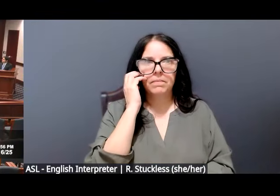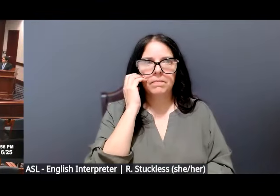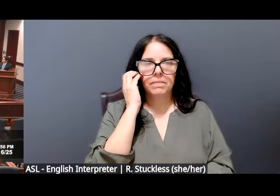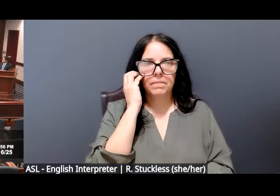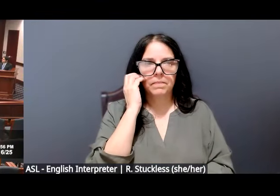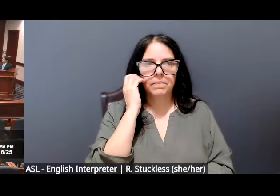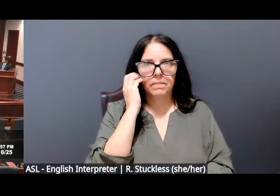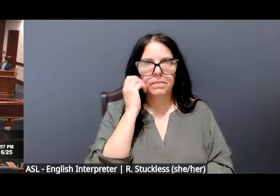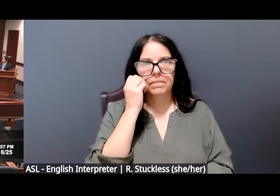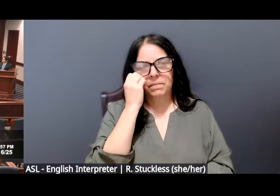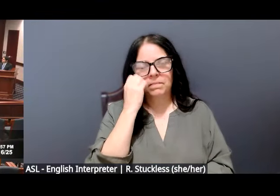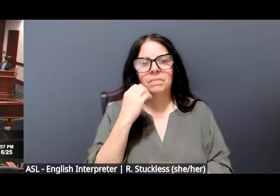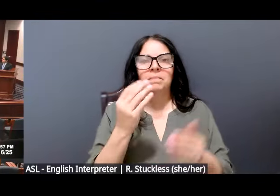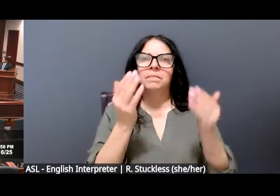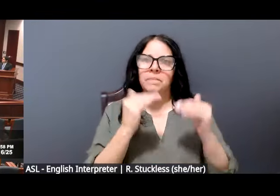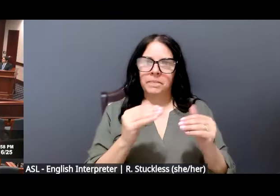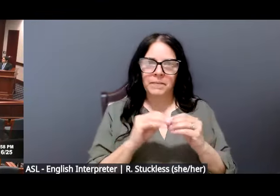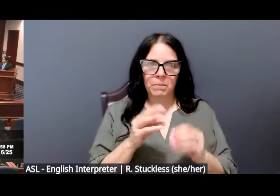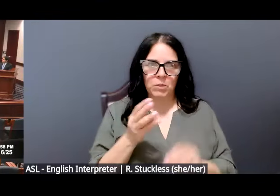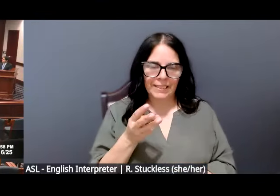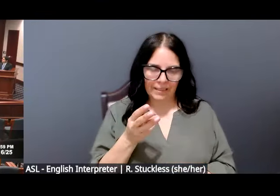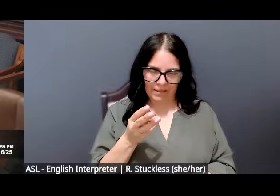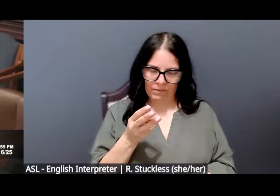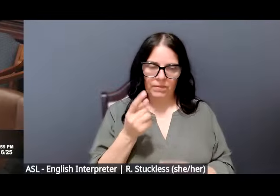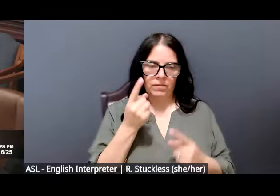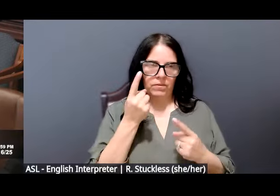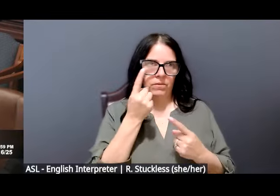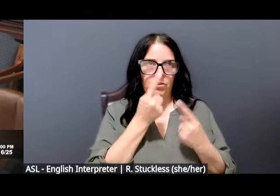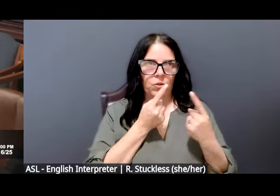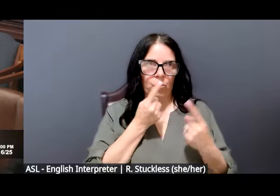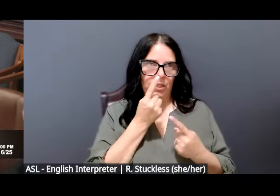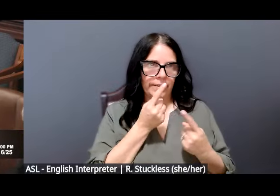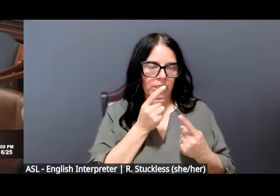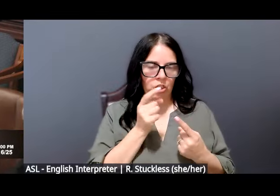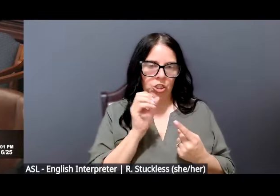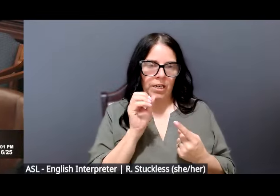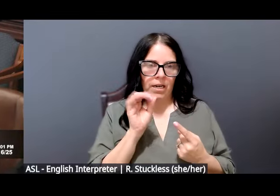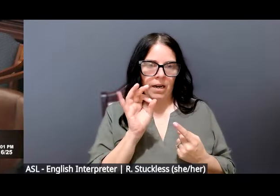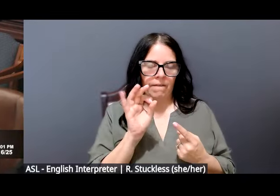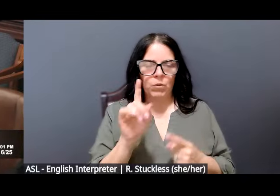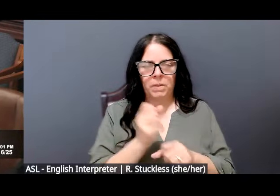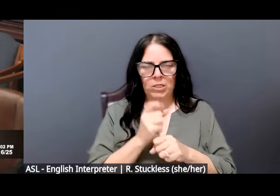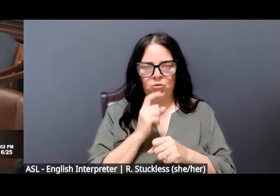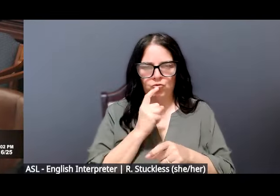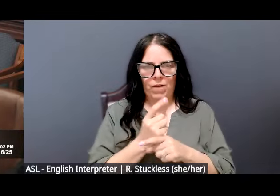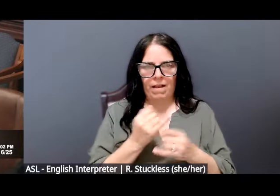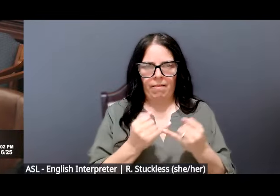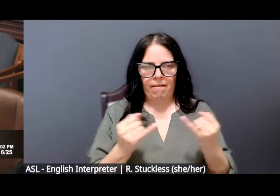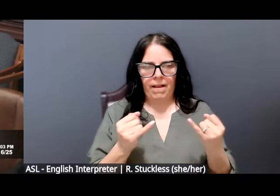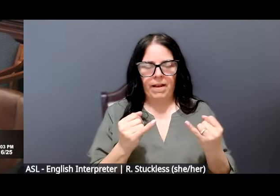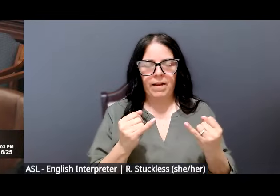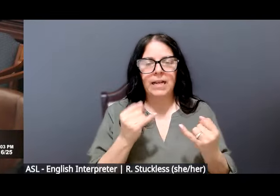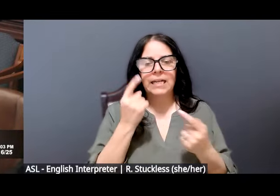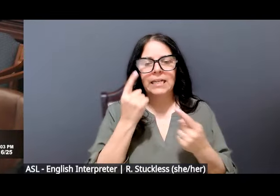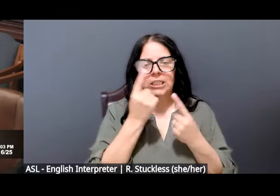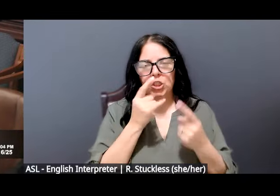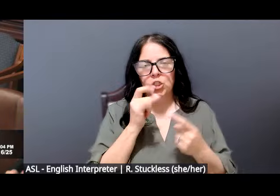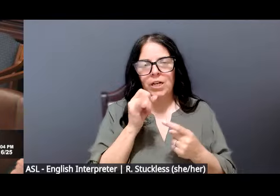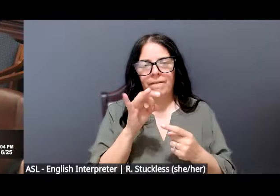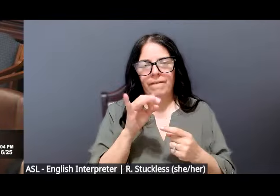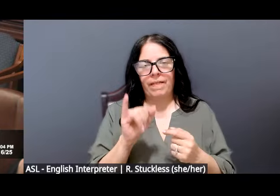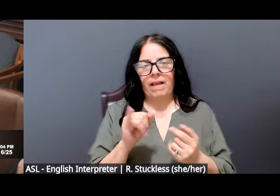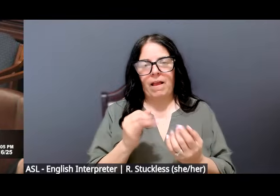Item number 6, consideration of the, I'm sure I'm on the right line here, hold on. Consideration of the proposed de minimis